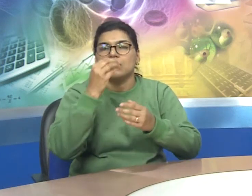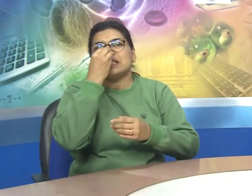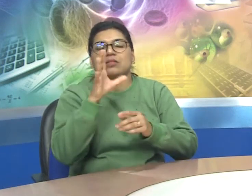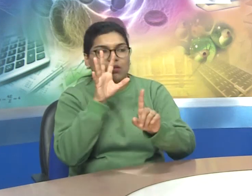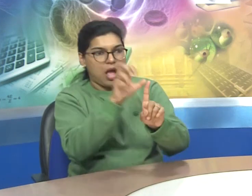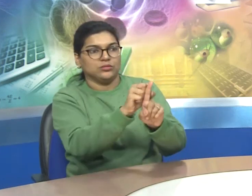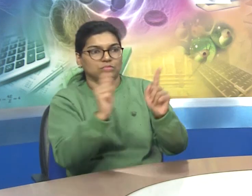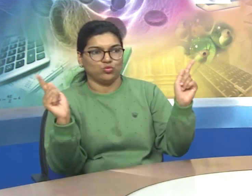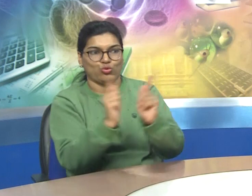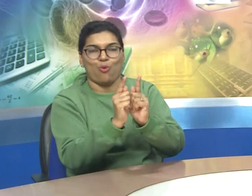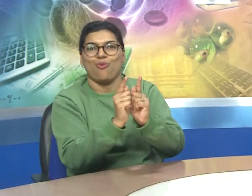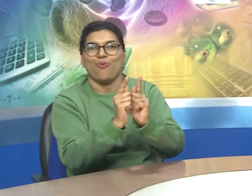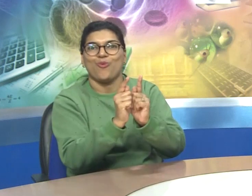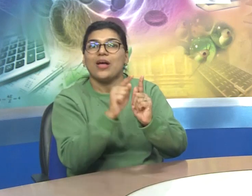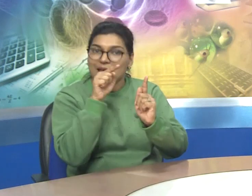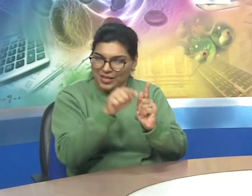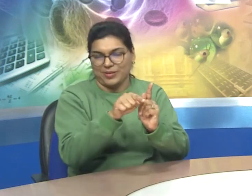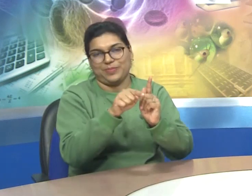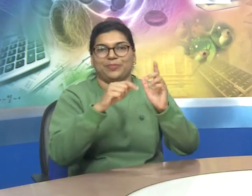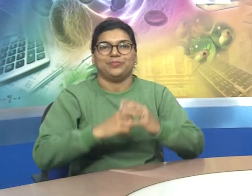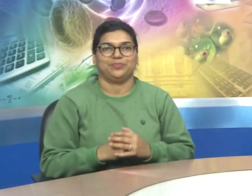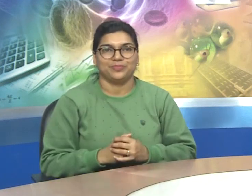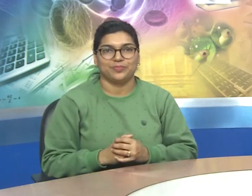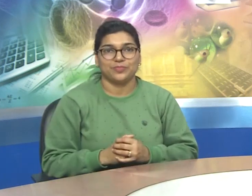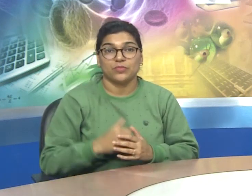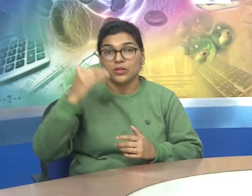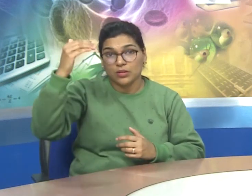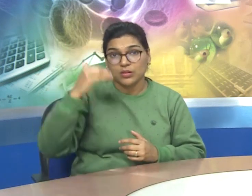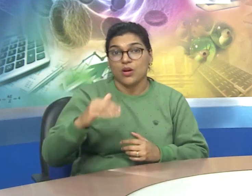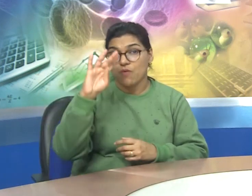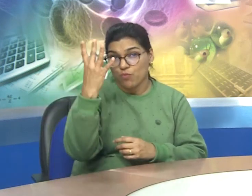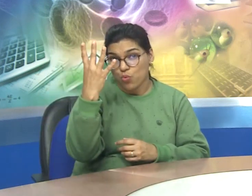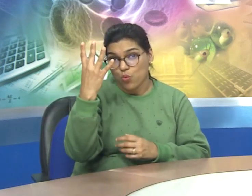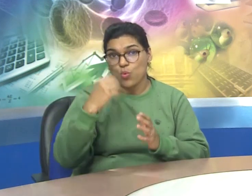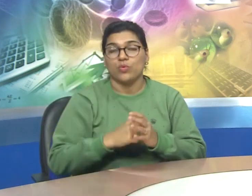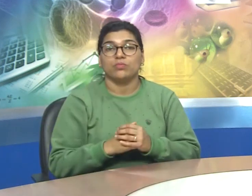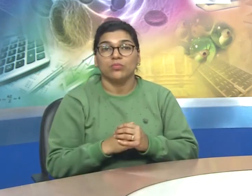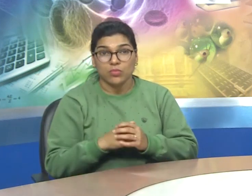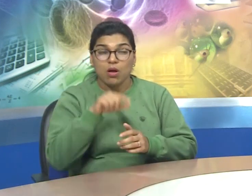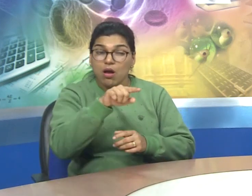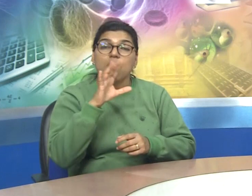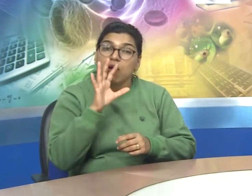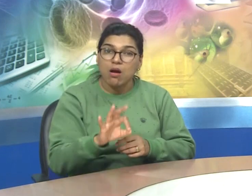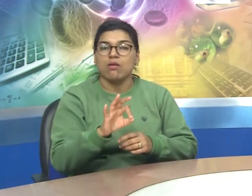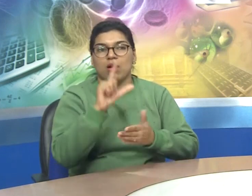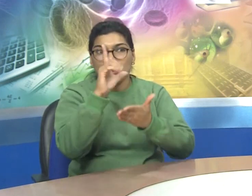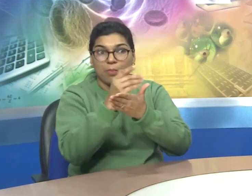notations are used for that purpose. Point 4. System